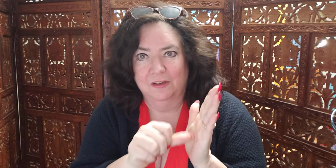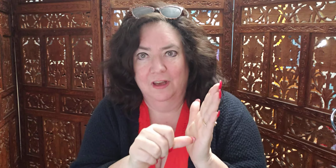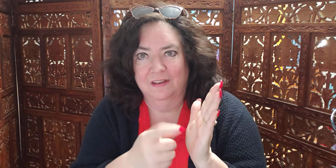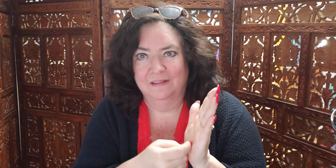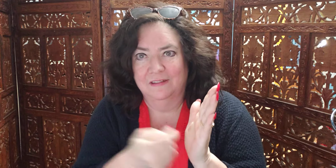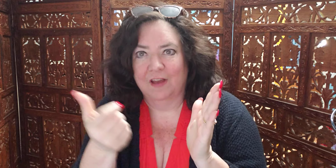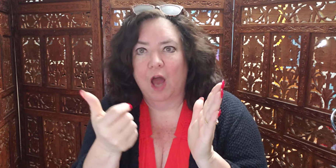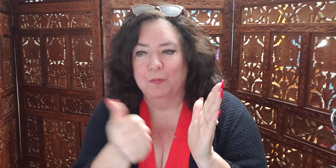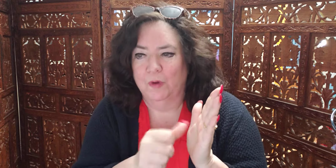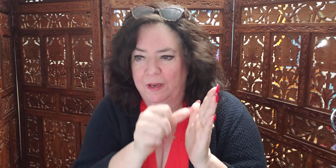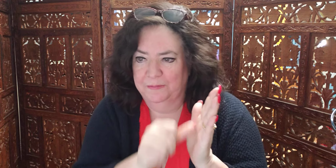Cut, operate.